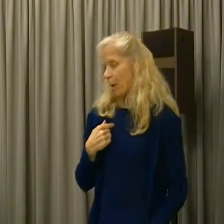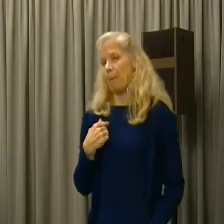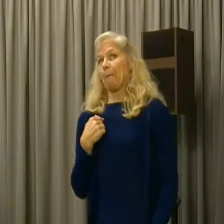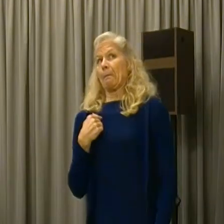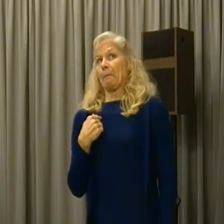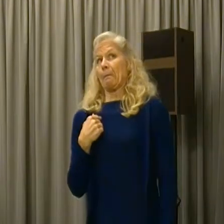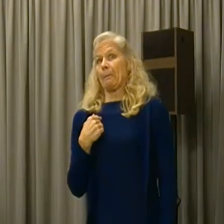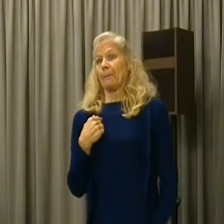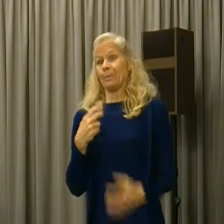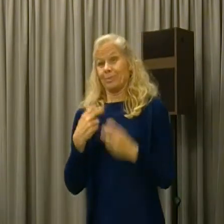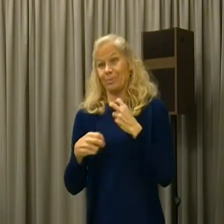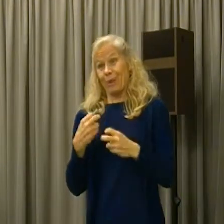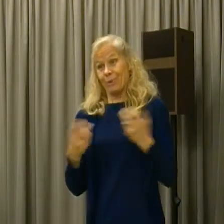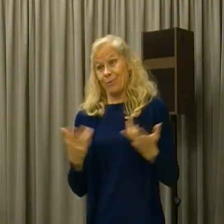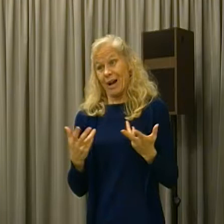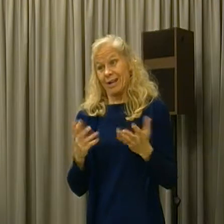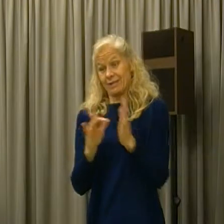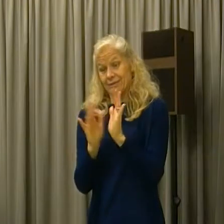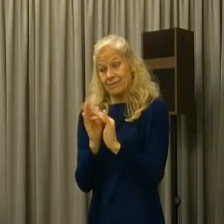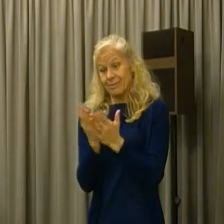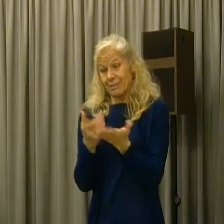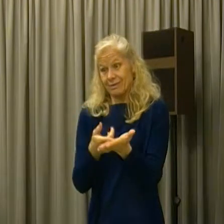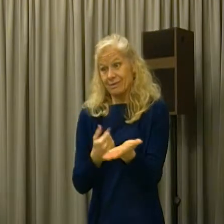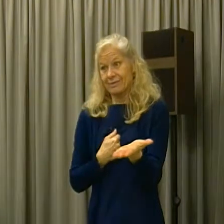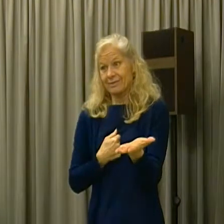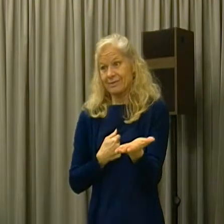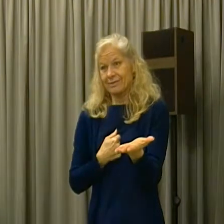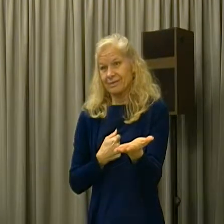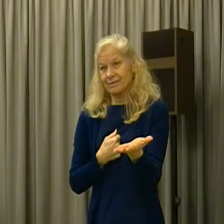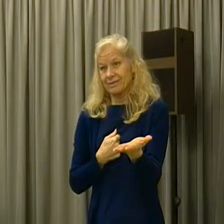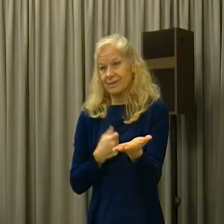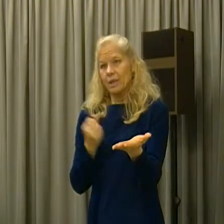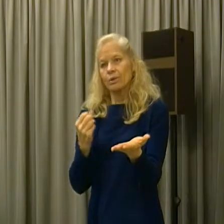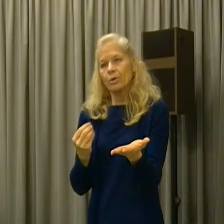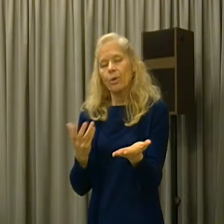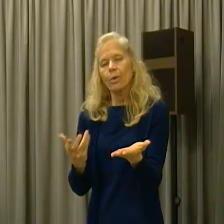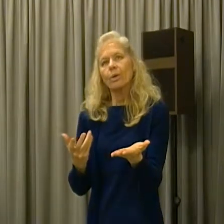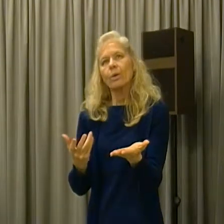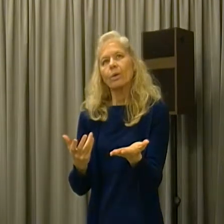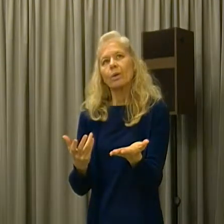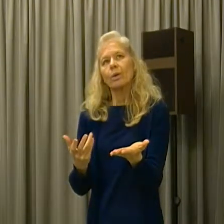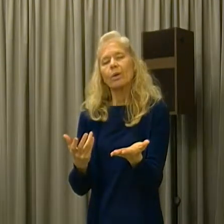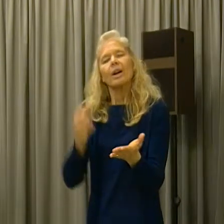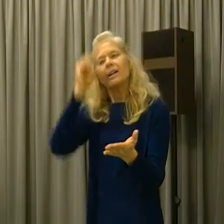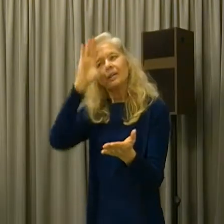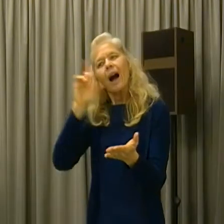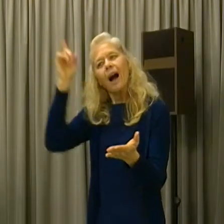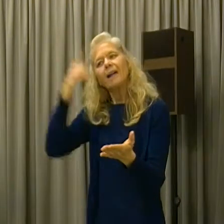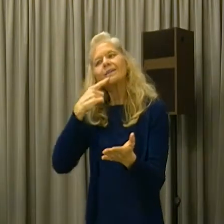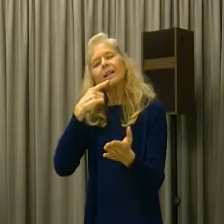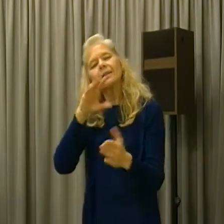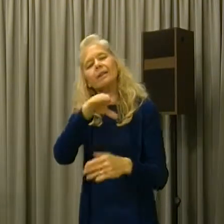something being given unto you? You have to what? Give first. So to get from God, from in God's